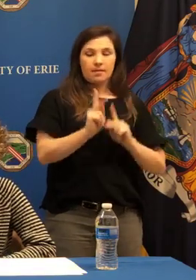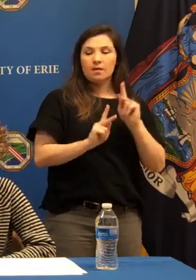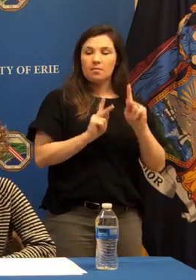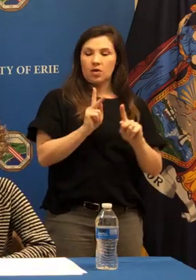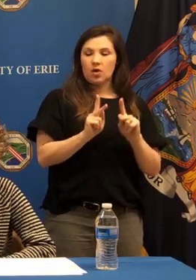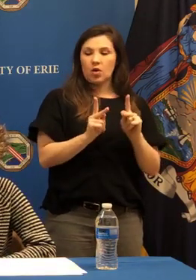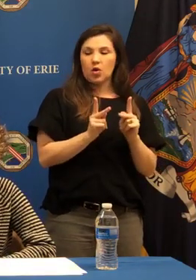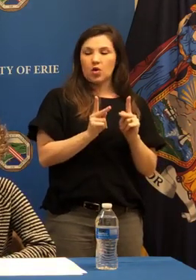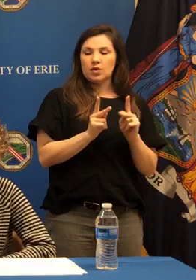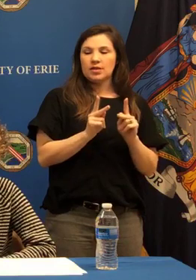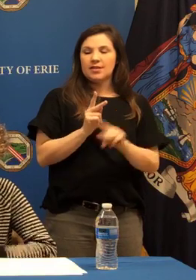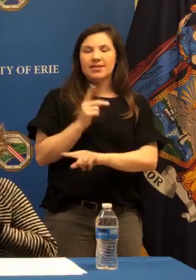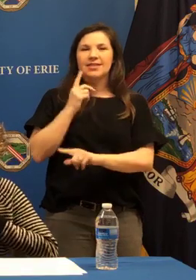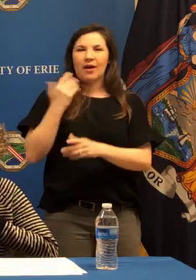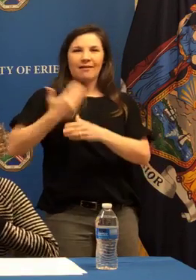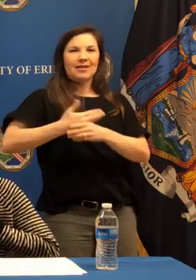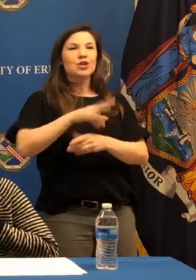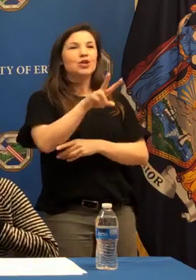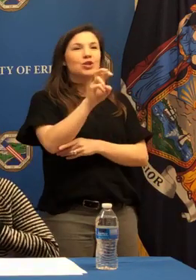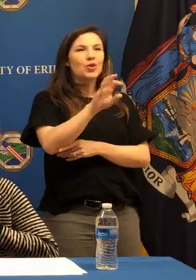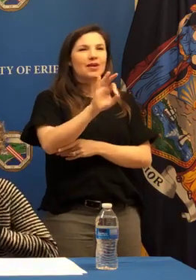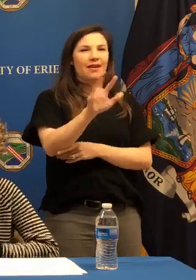are current contacts.